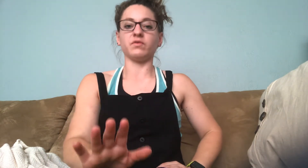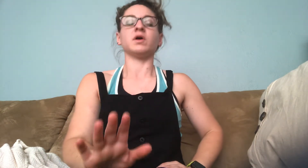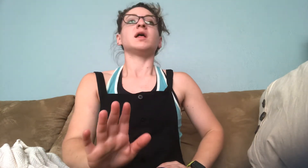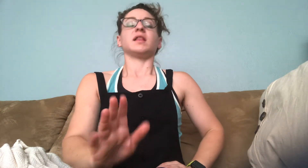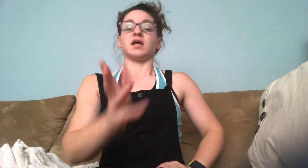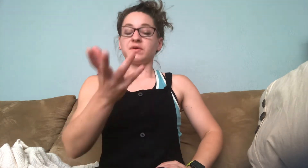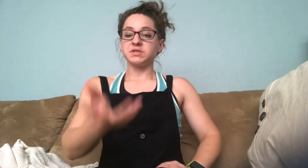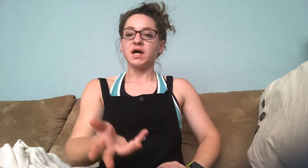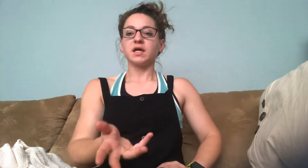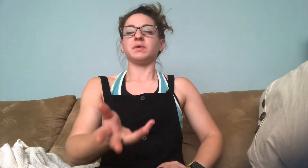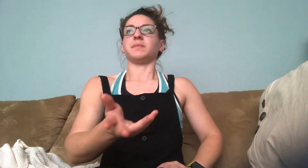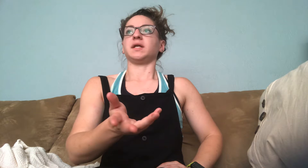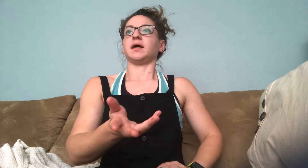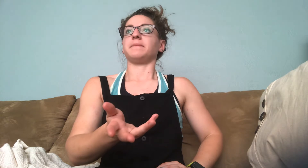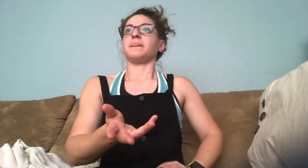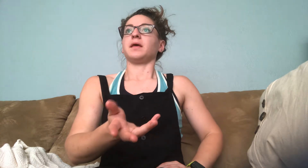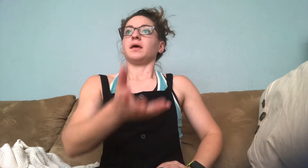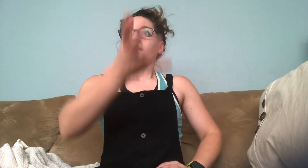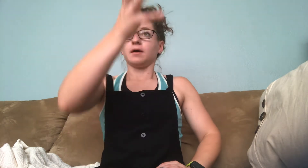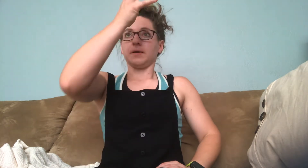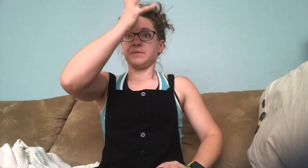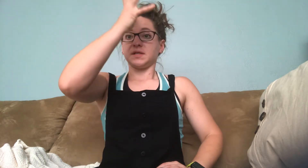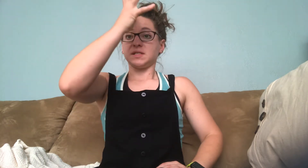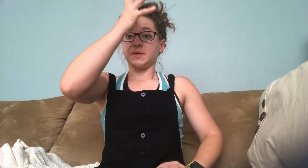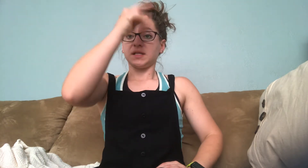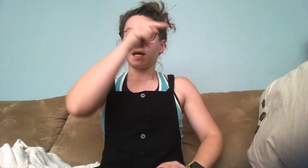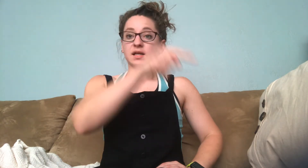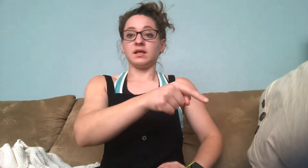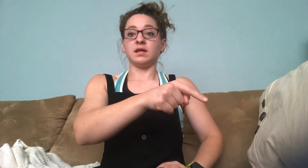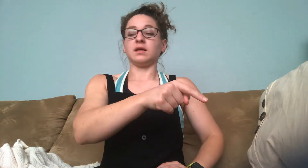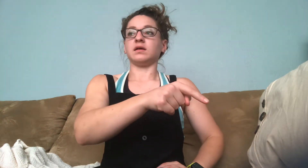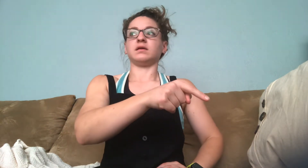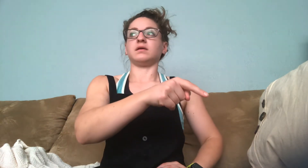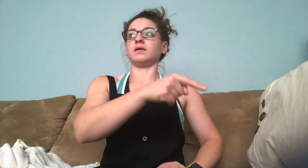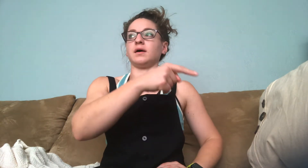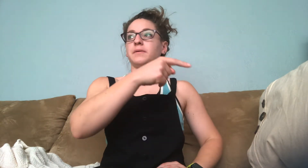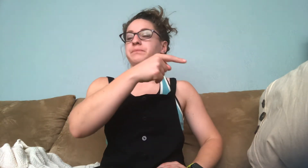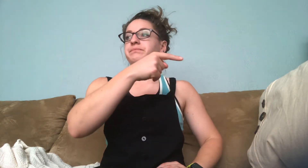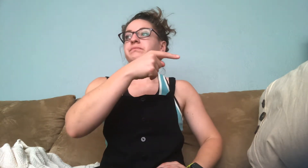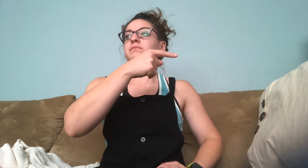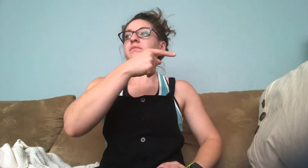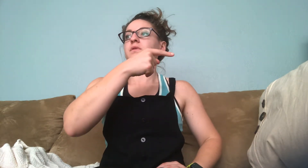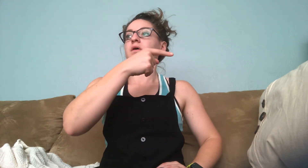over and over. Like if I was talking about my dad, I'd say my dad, he